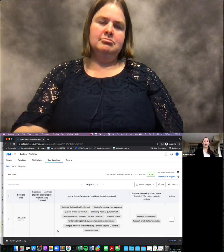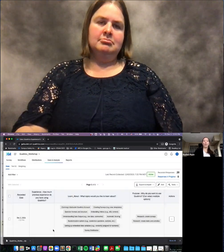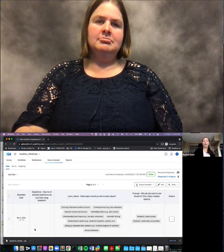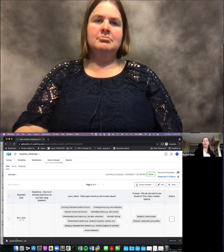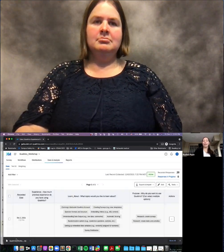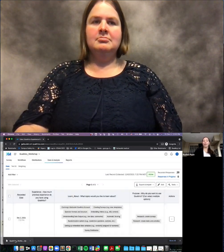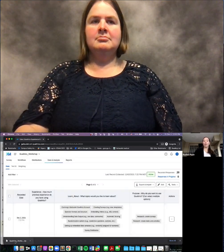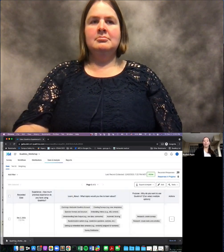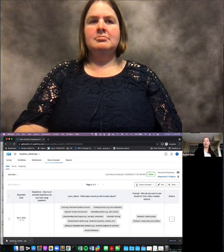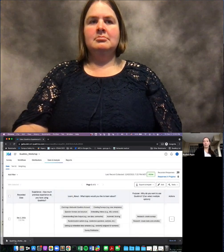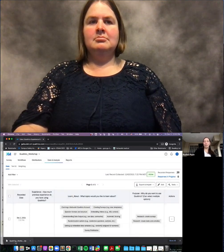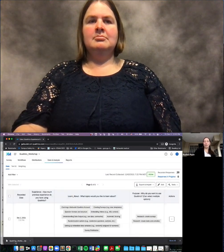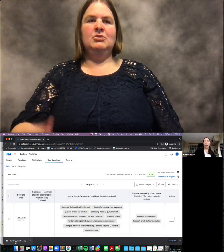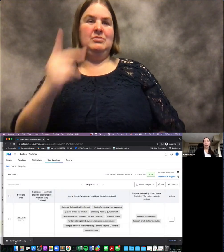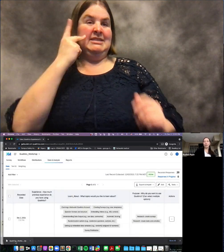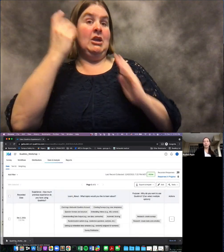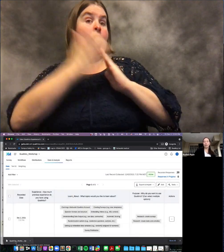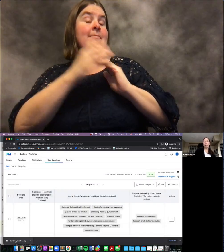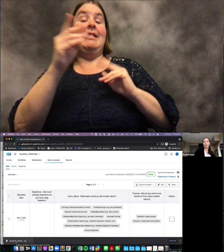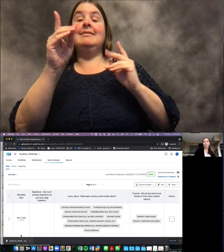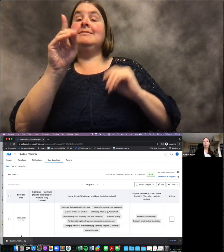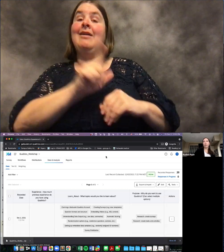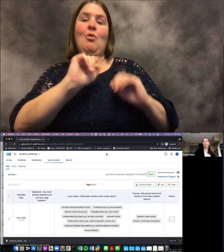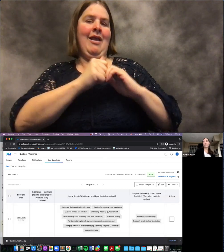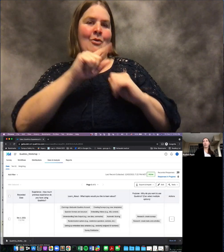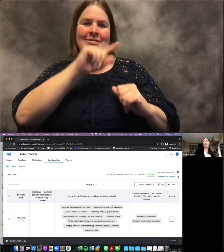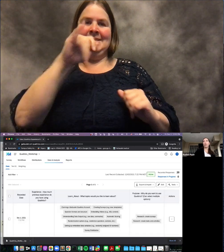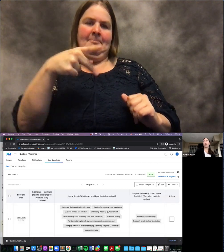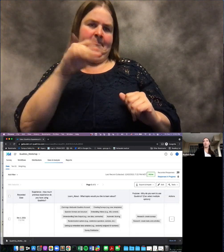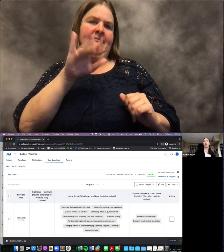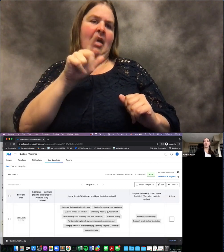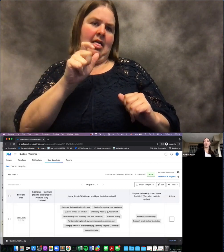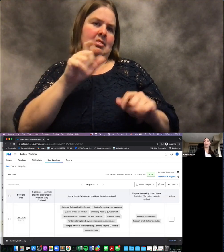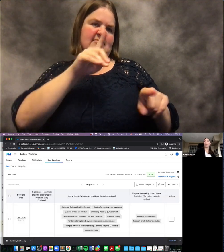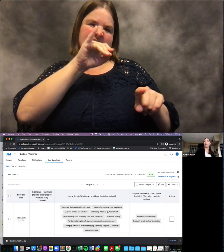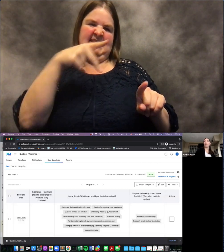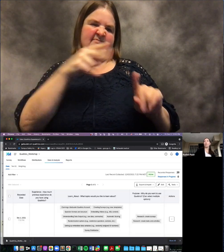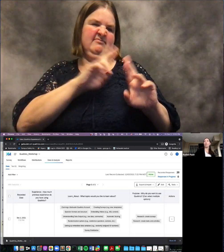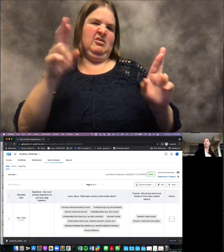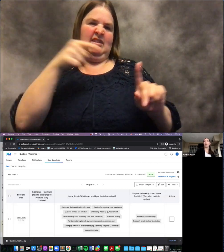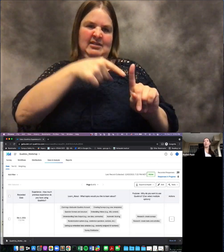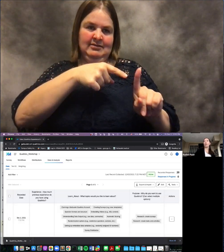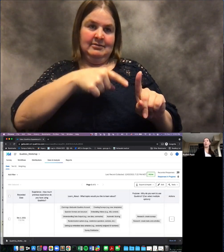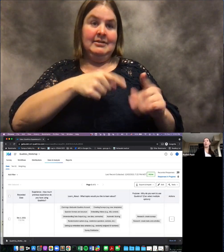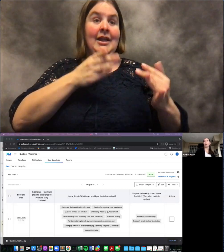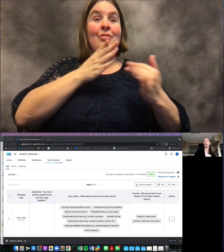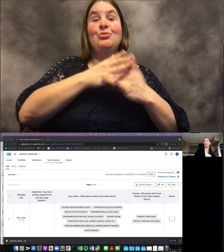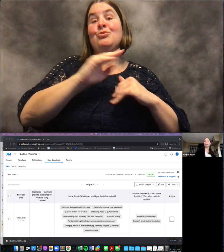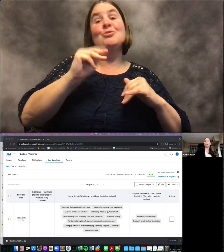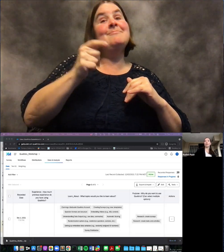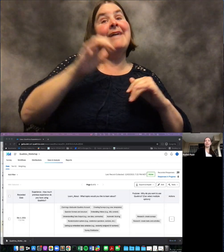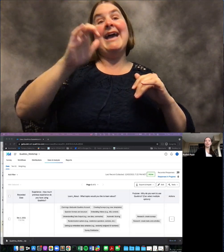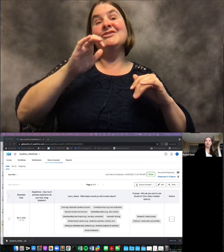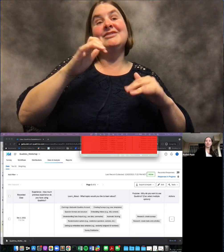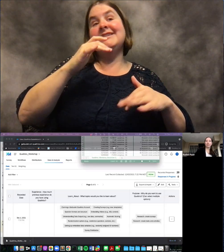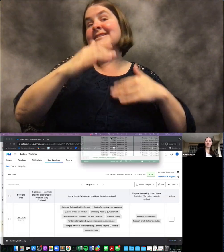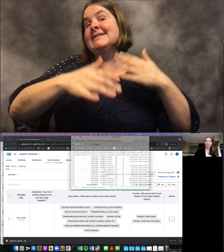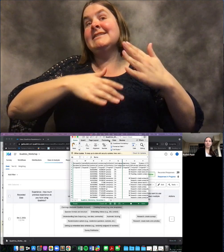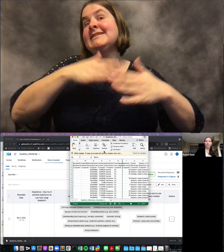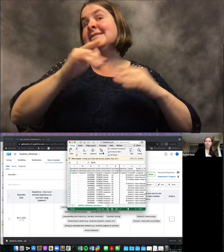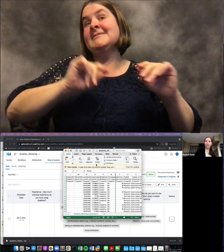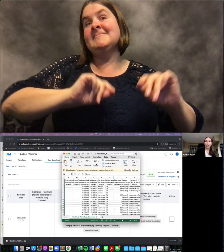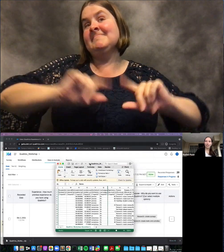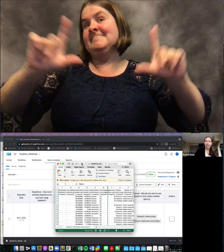It automatically downloads in a zipped file. And through TV magic,